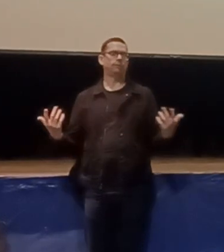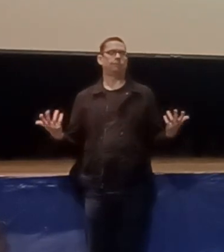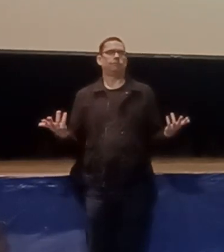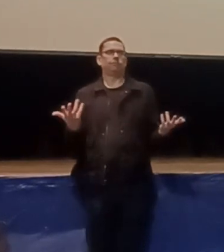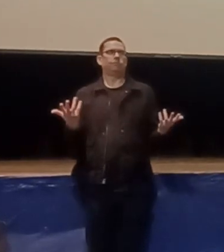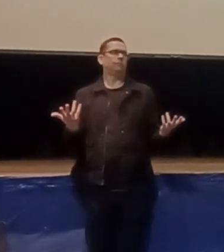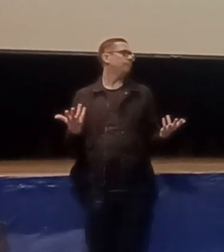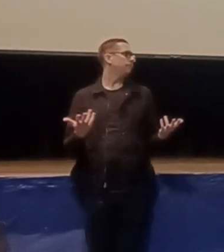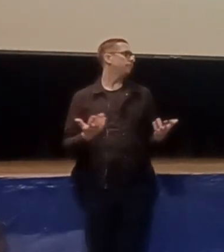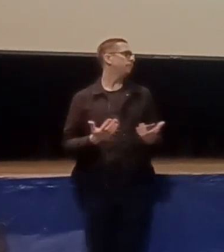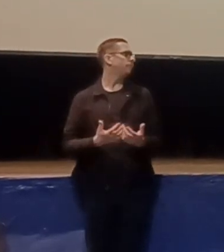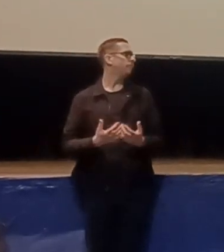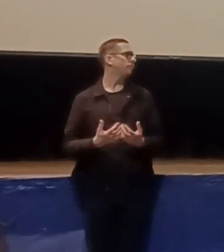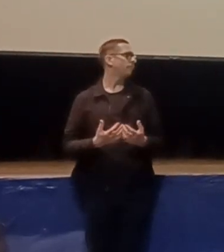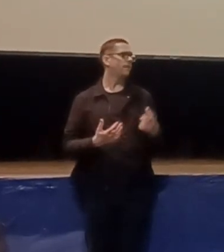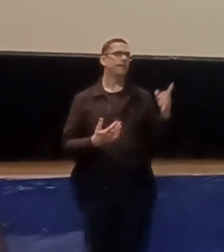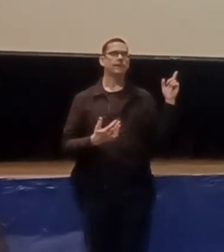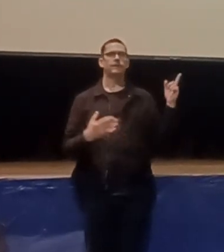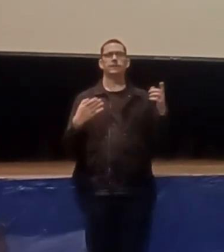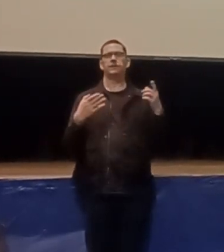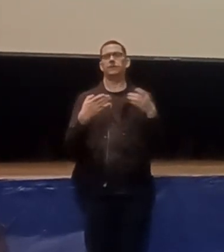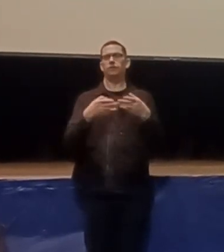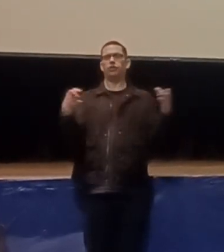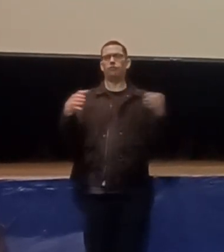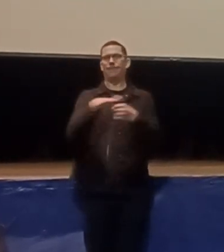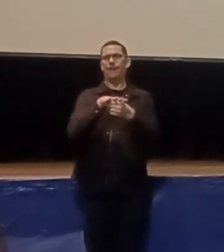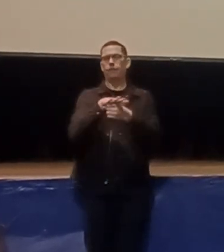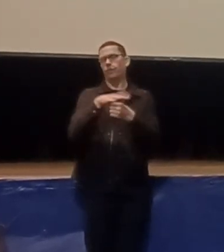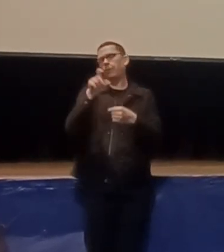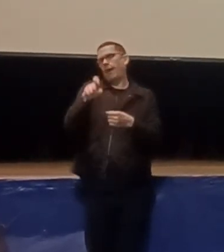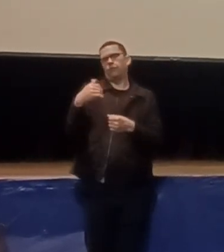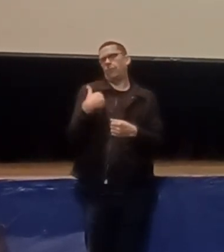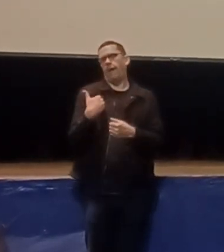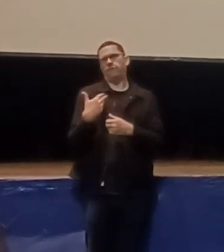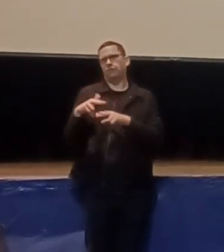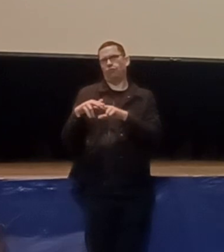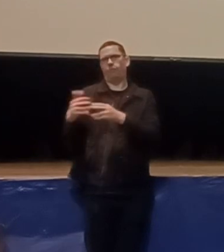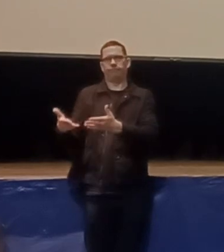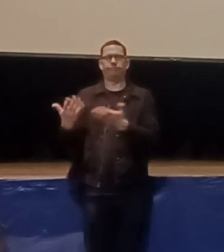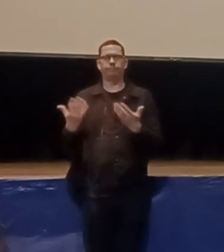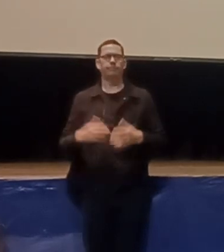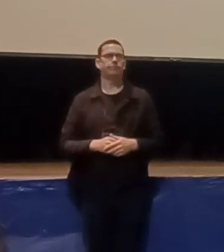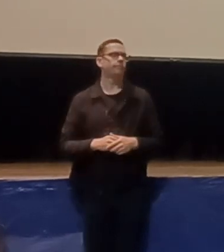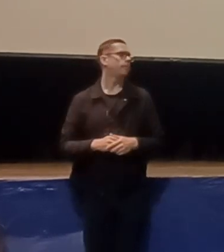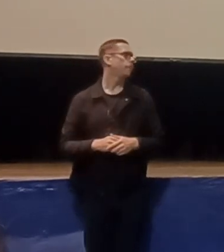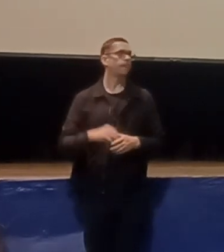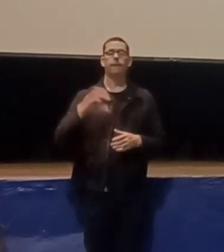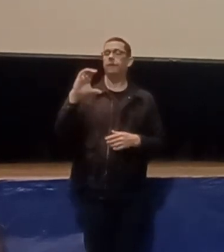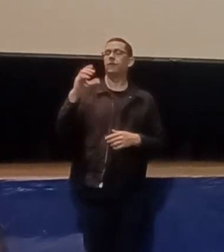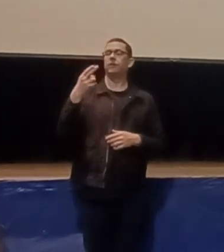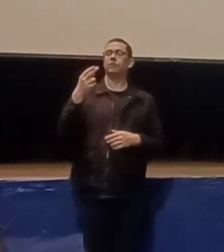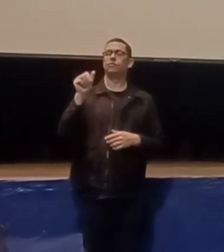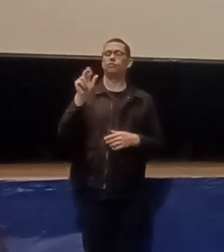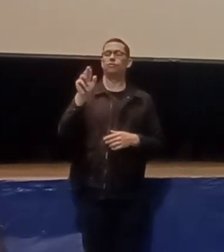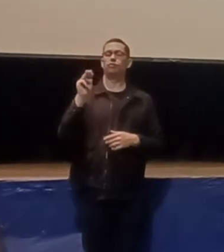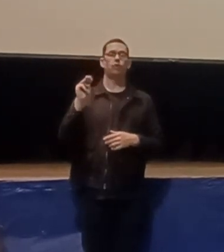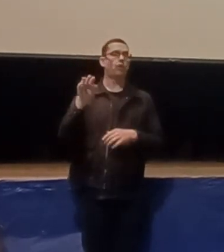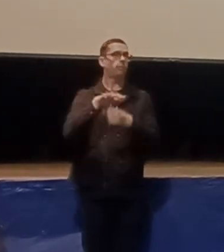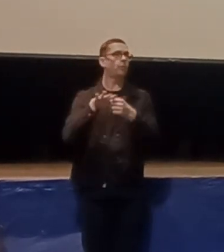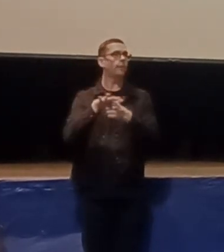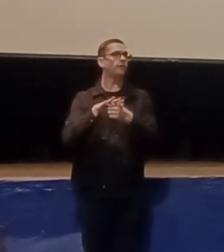so this is a general area where we have to have some salt facilities. As for the charm location, I think this is still an ongoing conversation